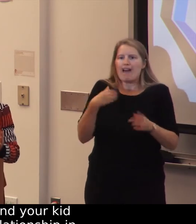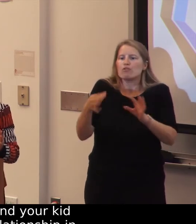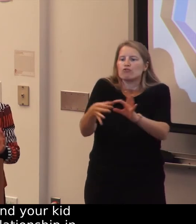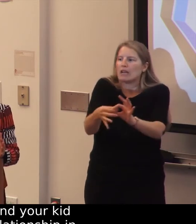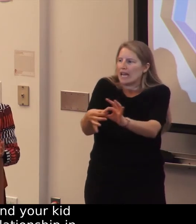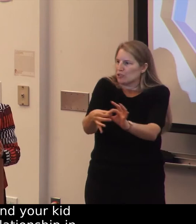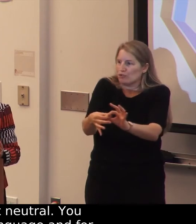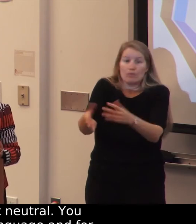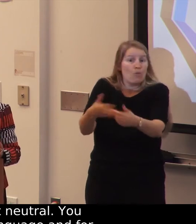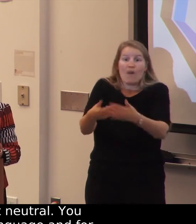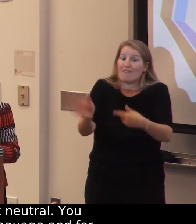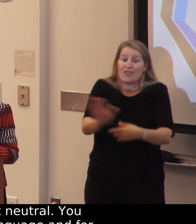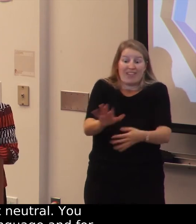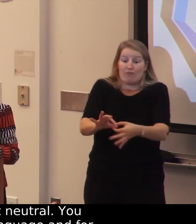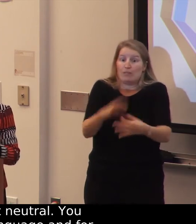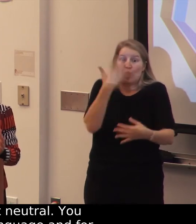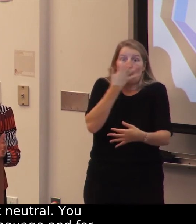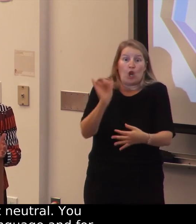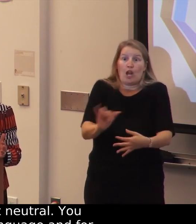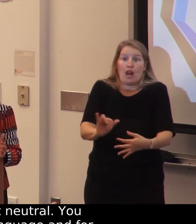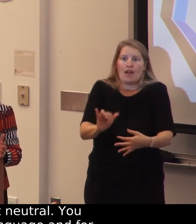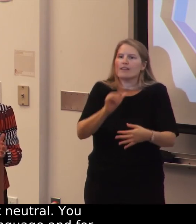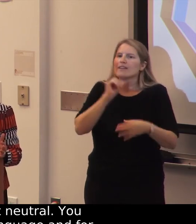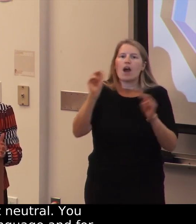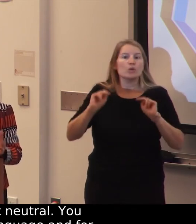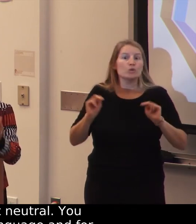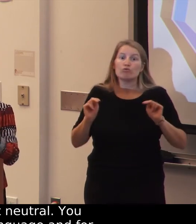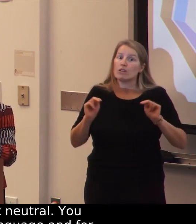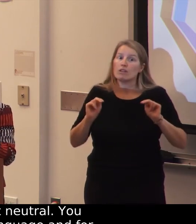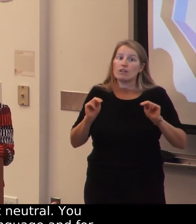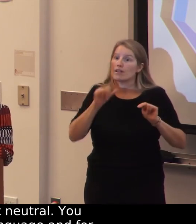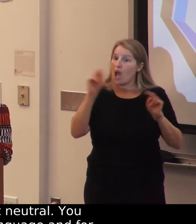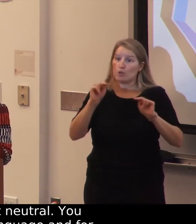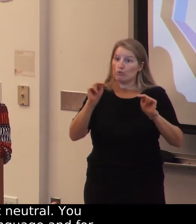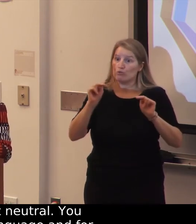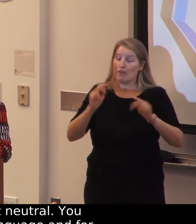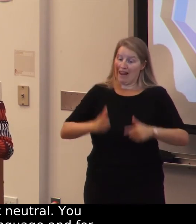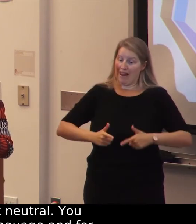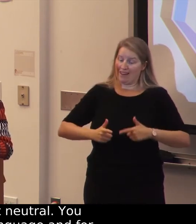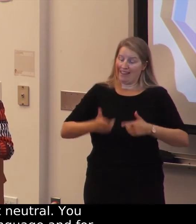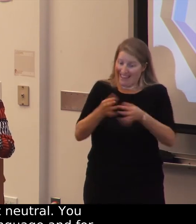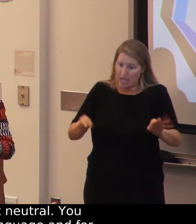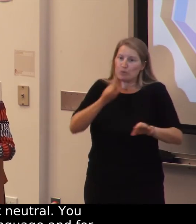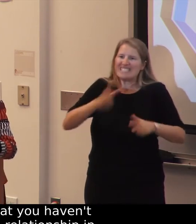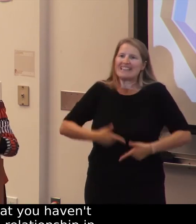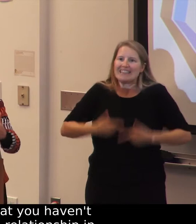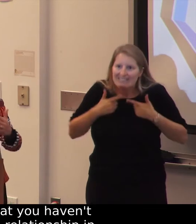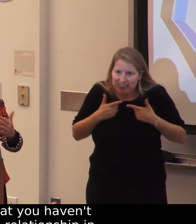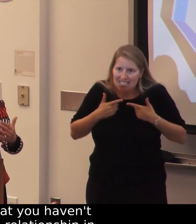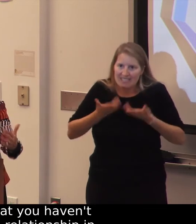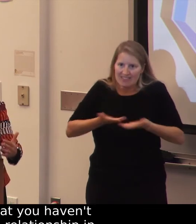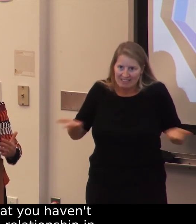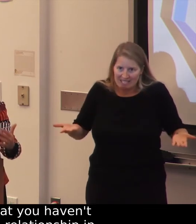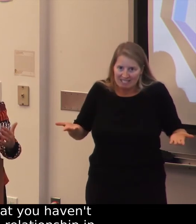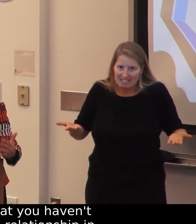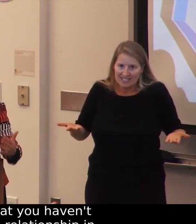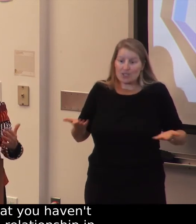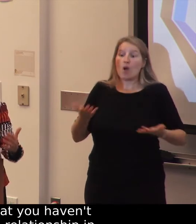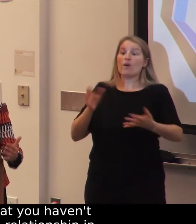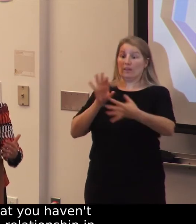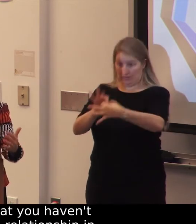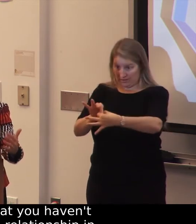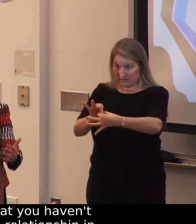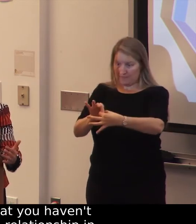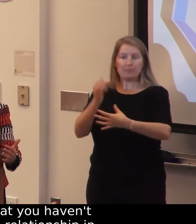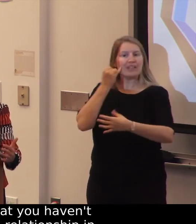whatever language they established. That is not neutral, right? Your living language, and for you to speak in a language that you haven't established